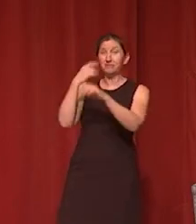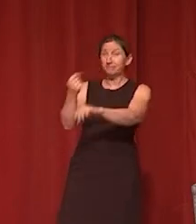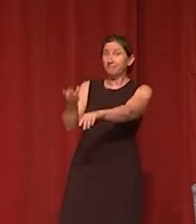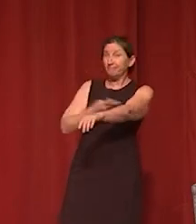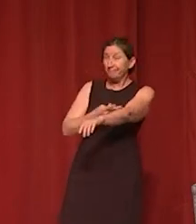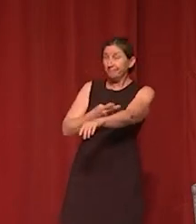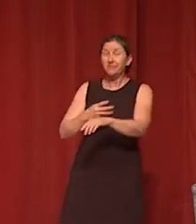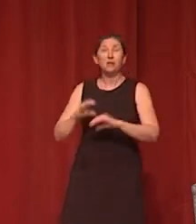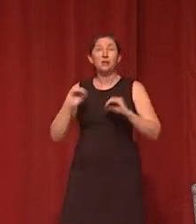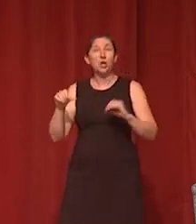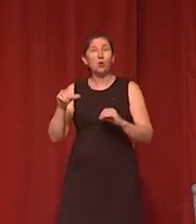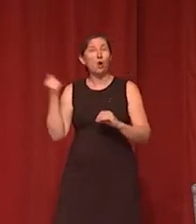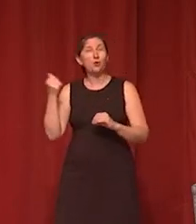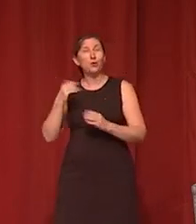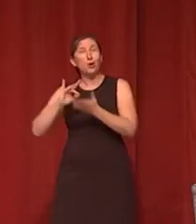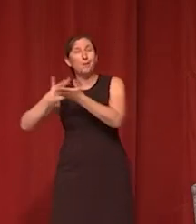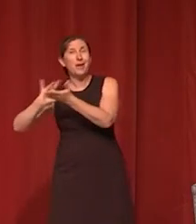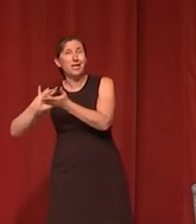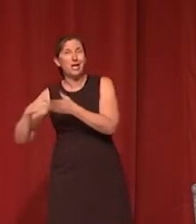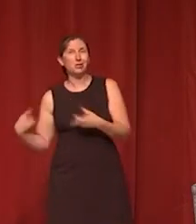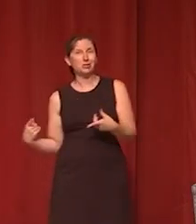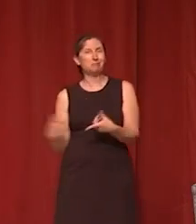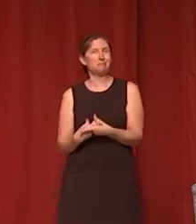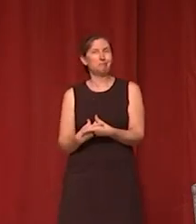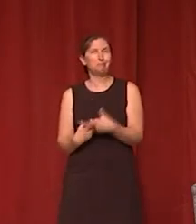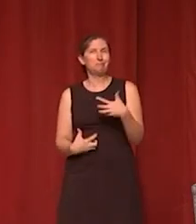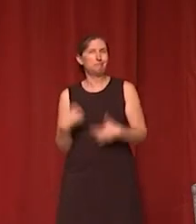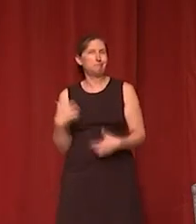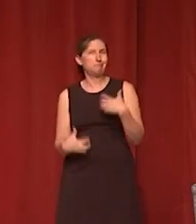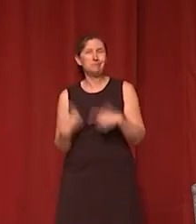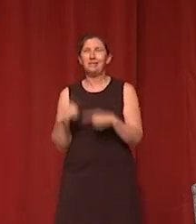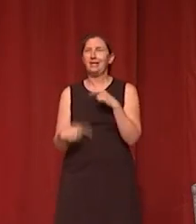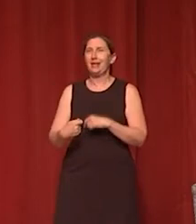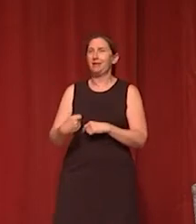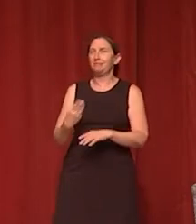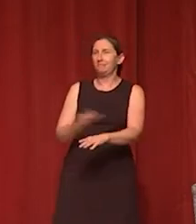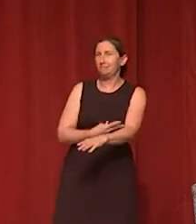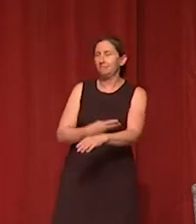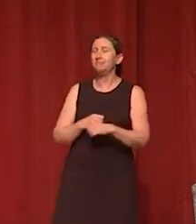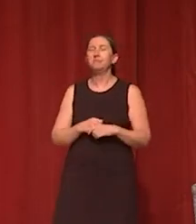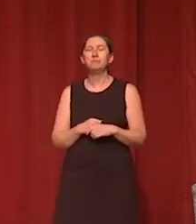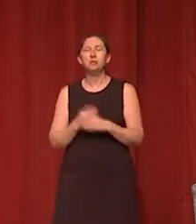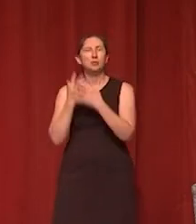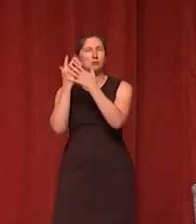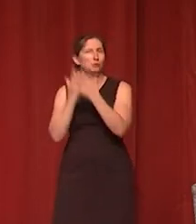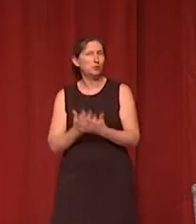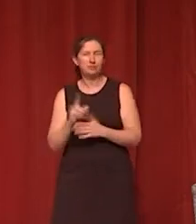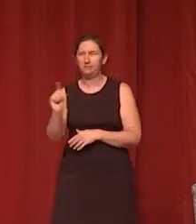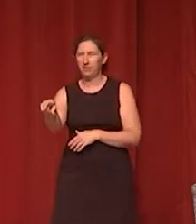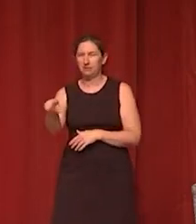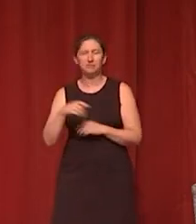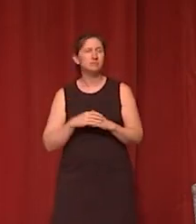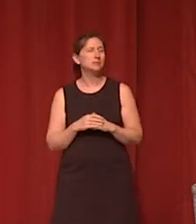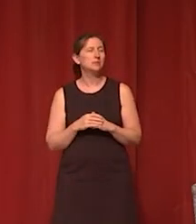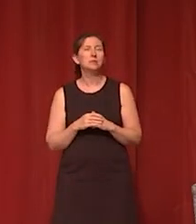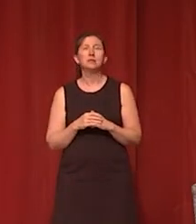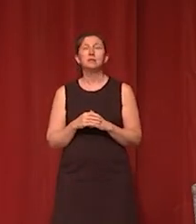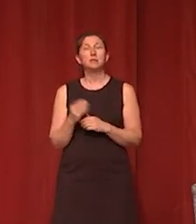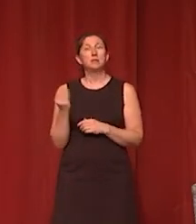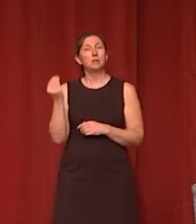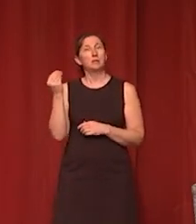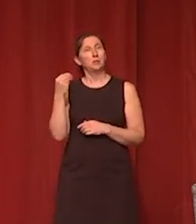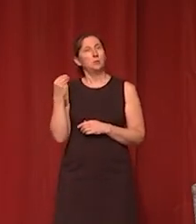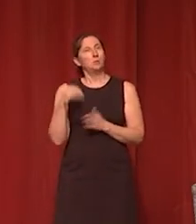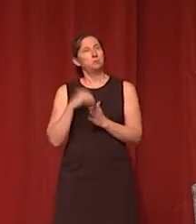contraindications or other medications that they may be taking. So a lot of screening that goes into that. Another thing too, you know, given the cost of some of